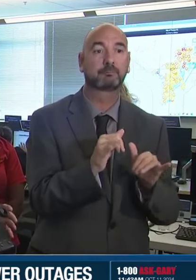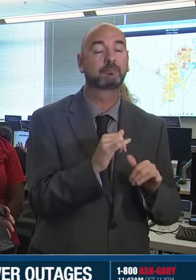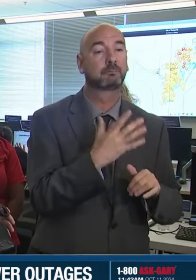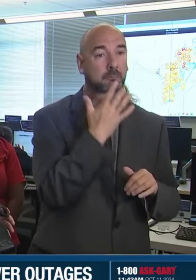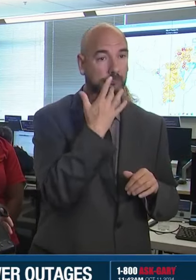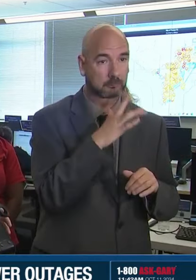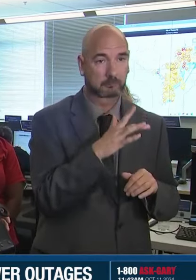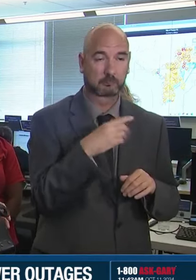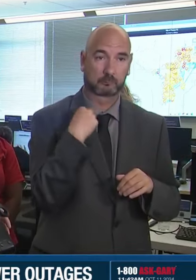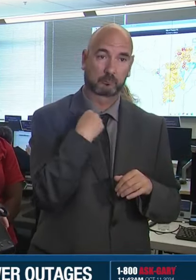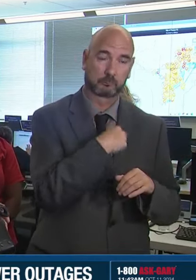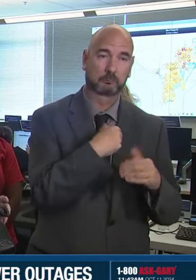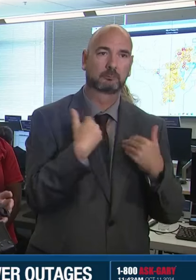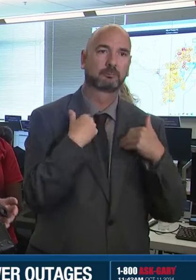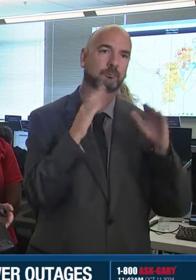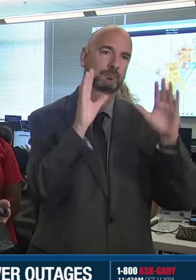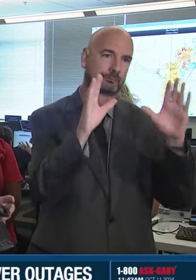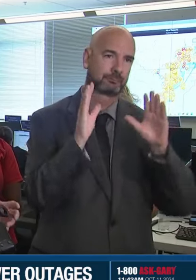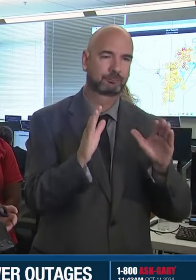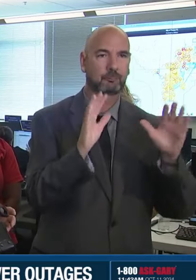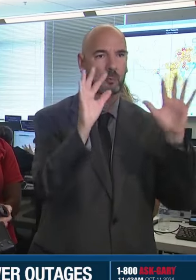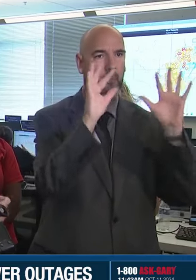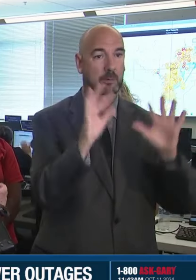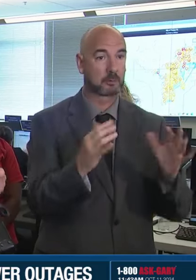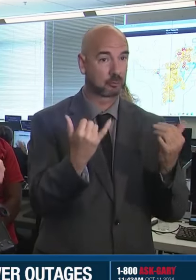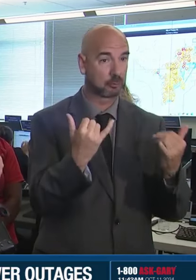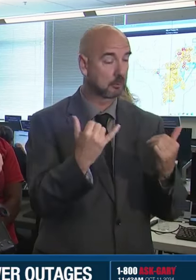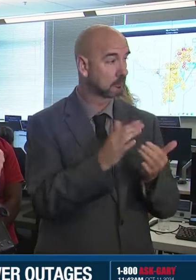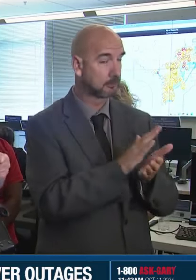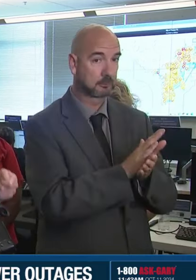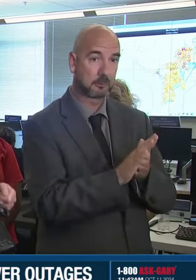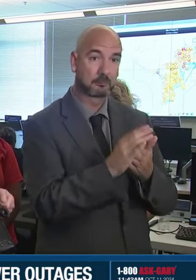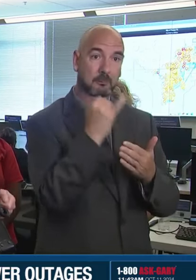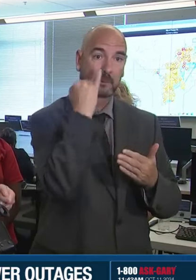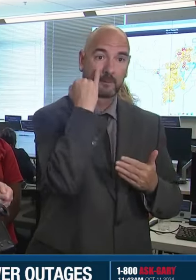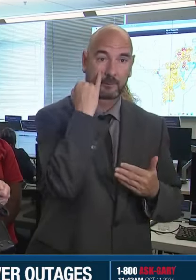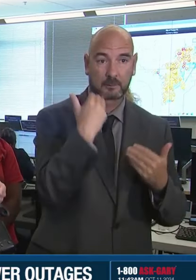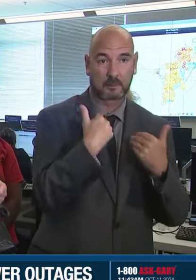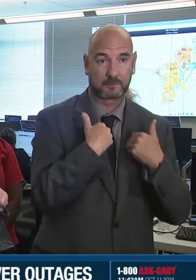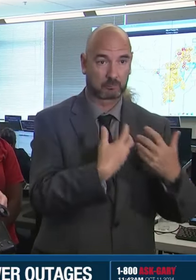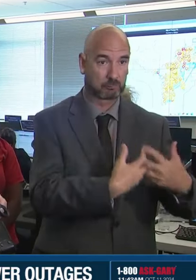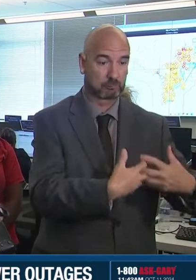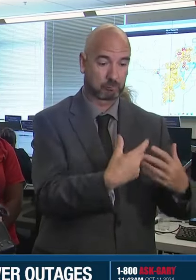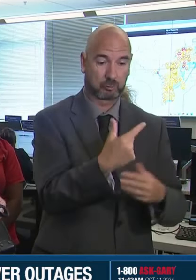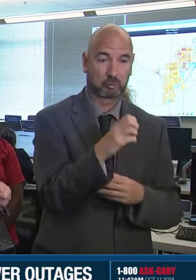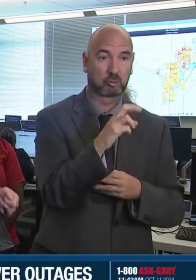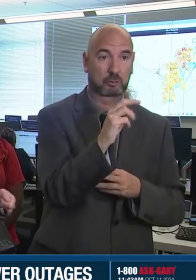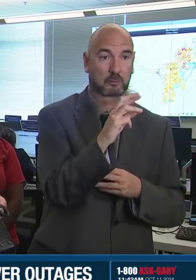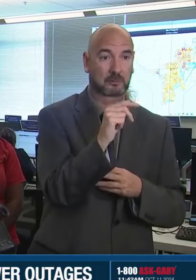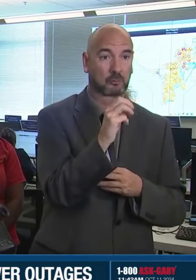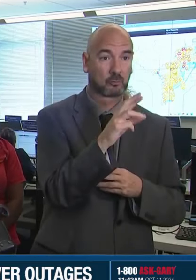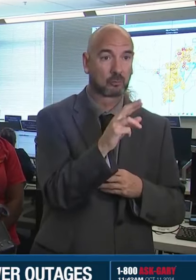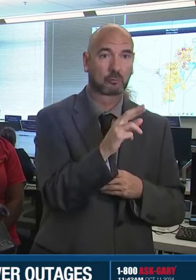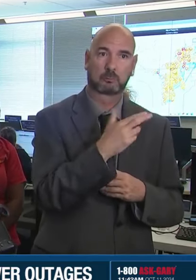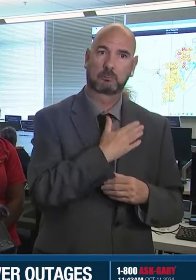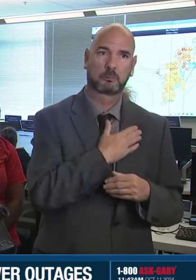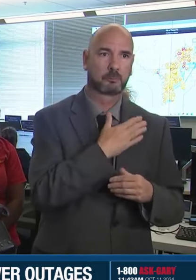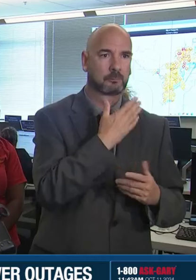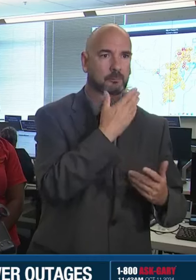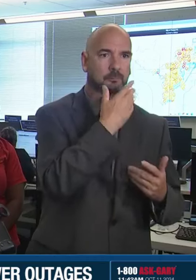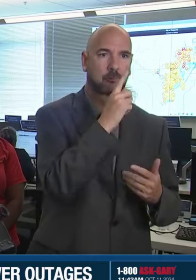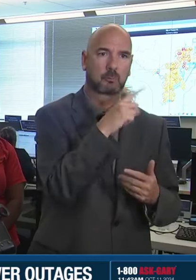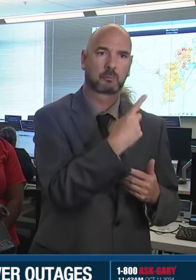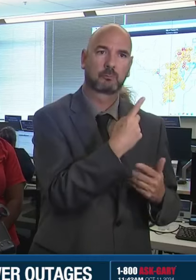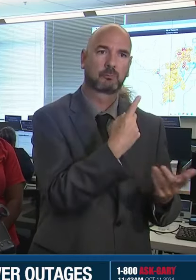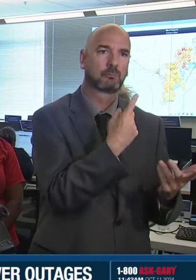wonderful weather out, and so those with generators, just plugging in your refrigerator, and of course